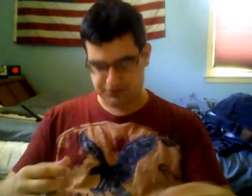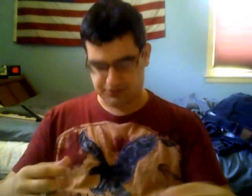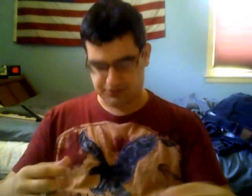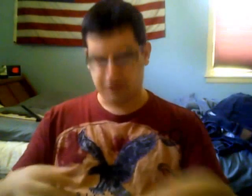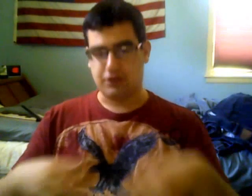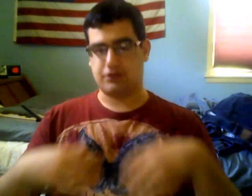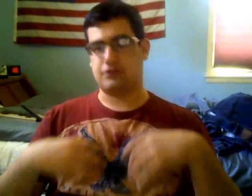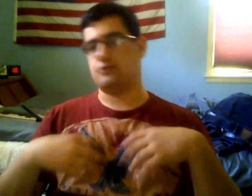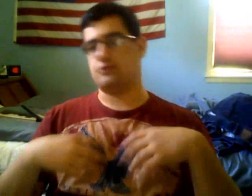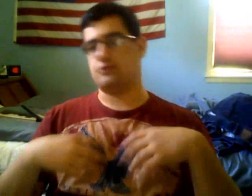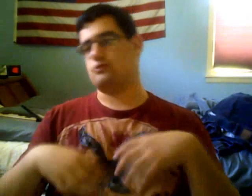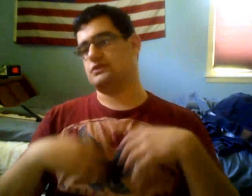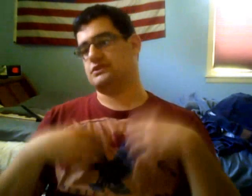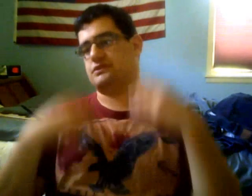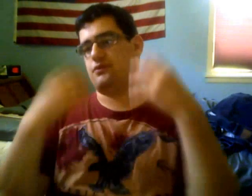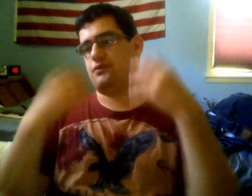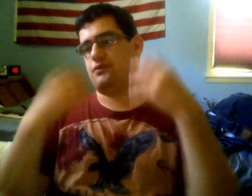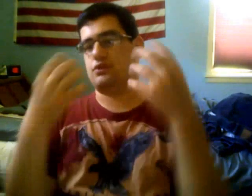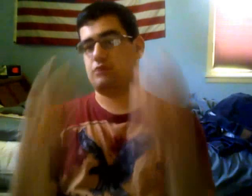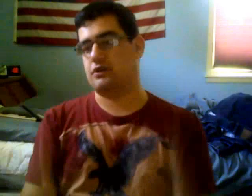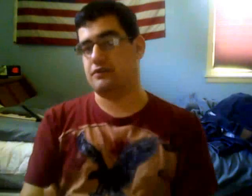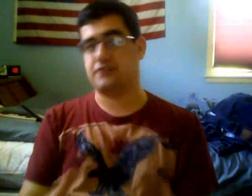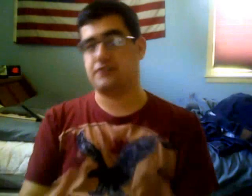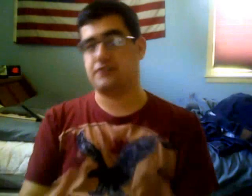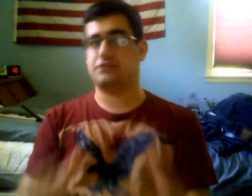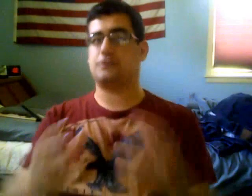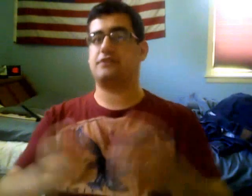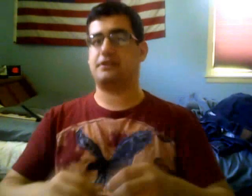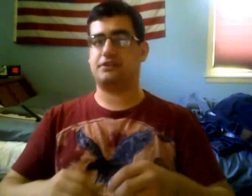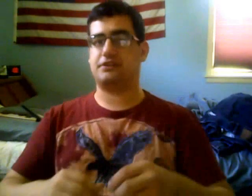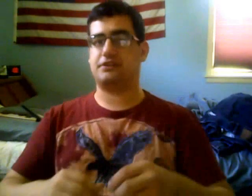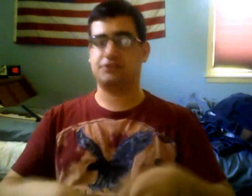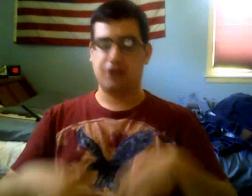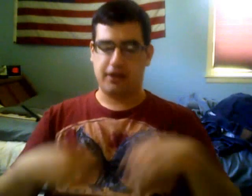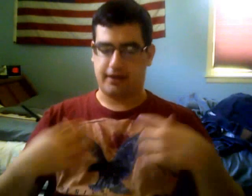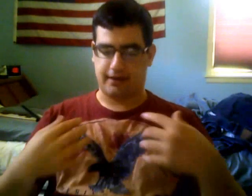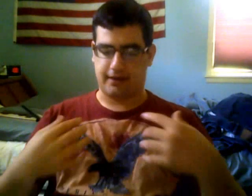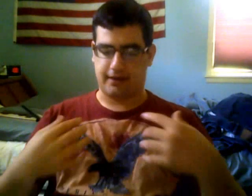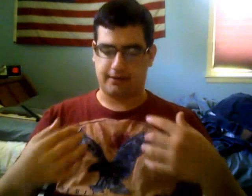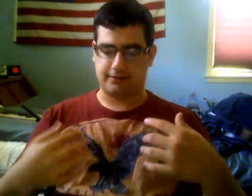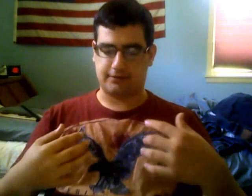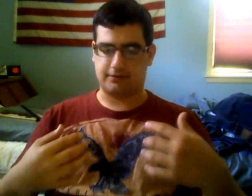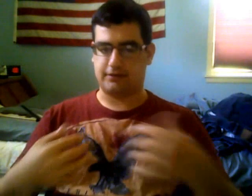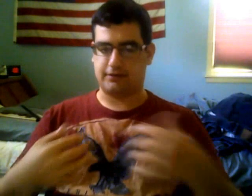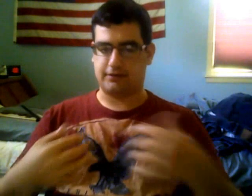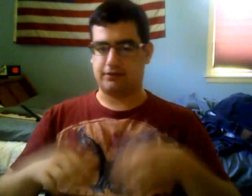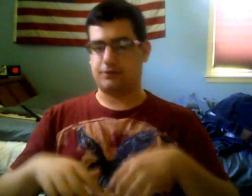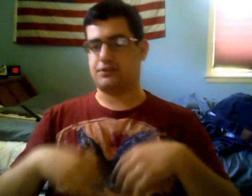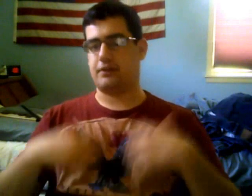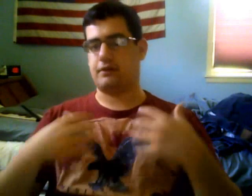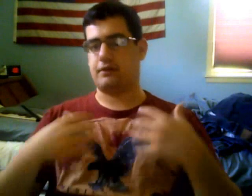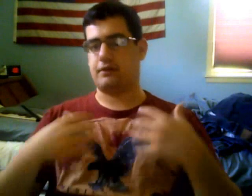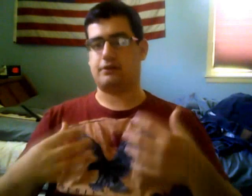advantage. He used Ford's pardon of Nixon to his advantage, and he was telling